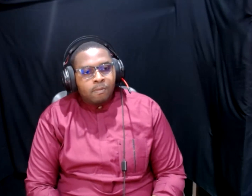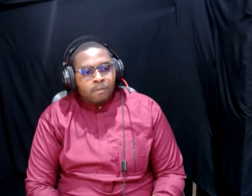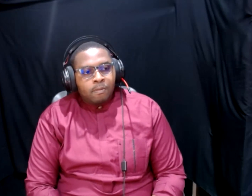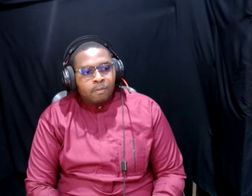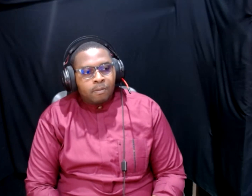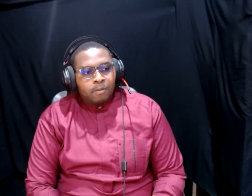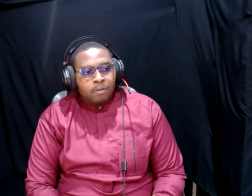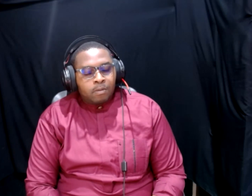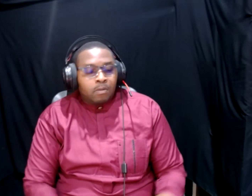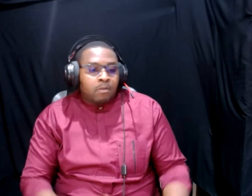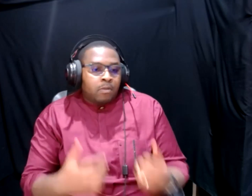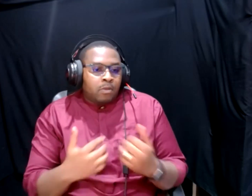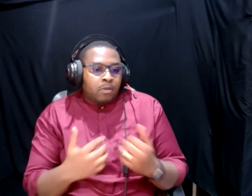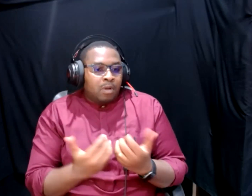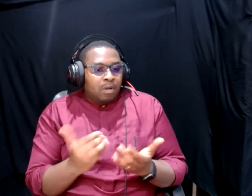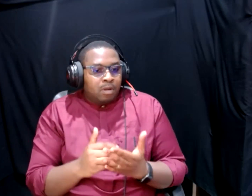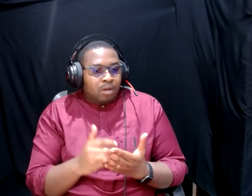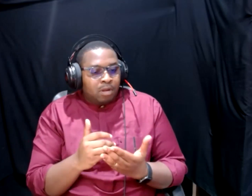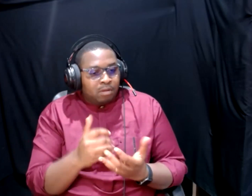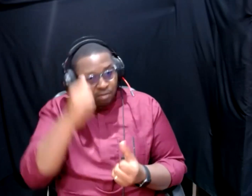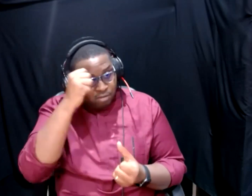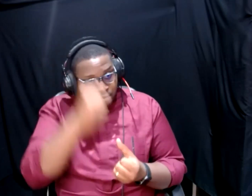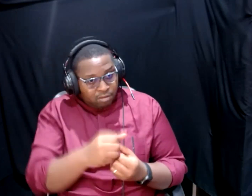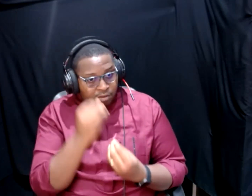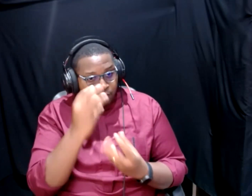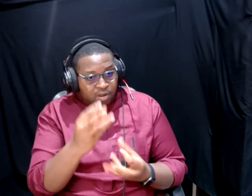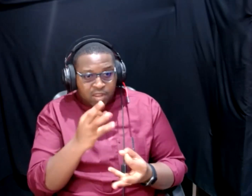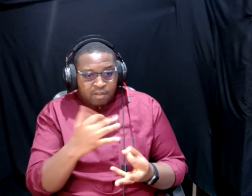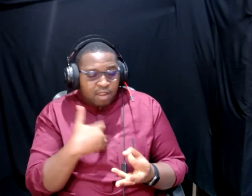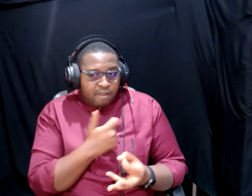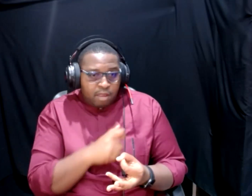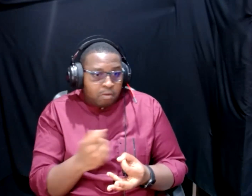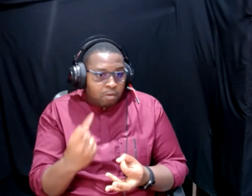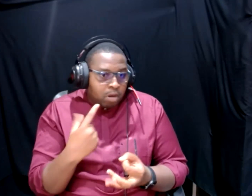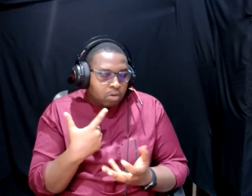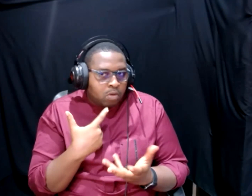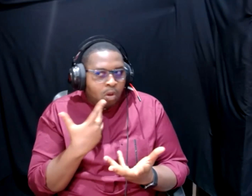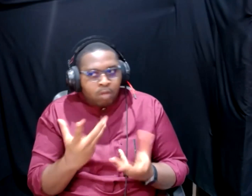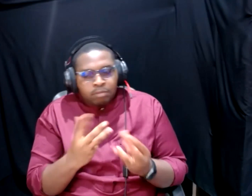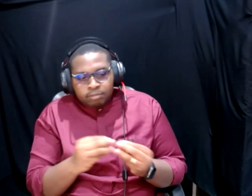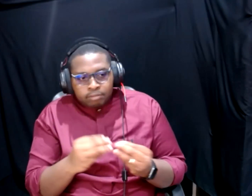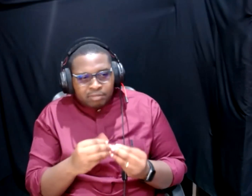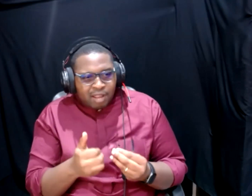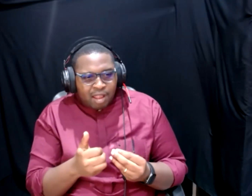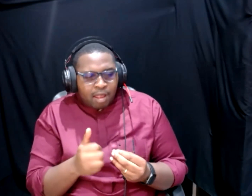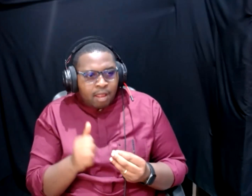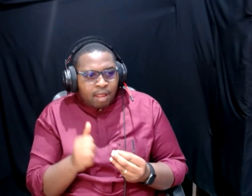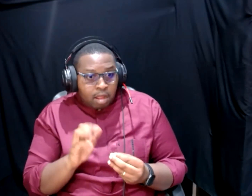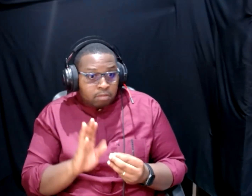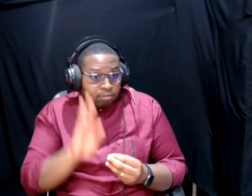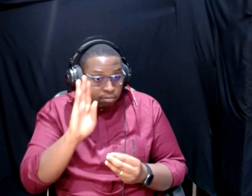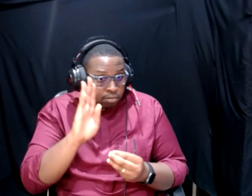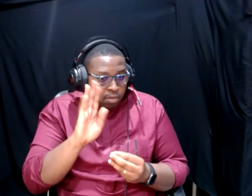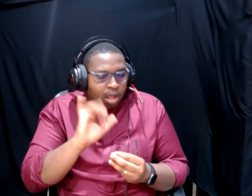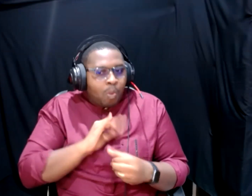Just as a quick reminder, if you have a comment or a question, you can raise your hand and I will